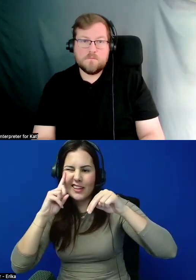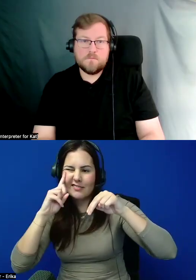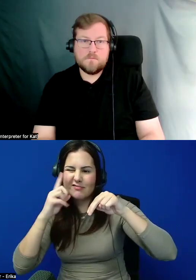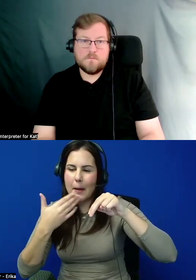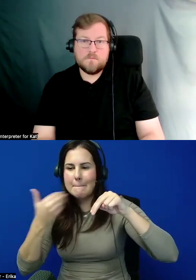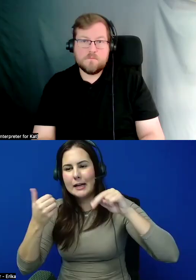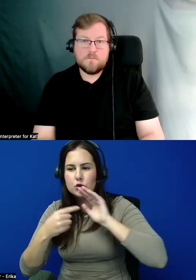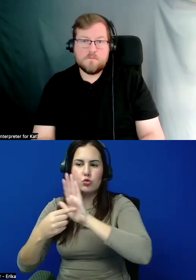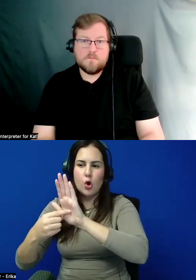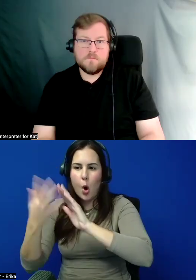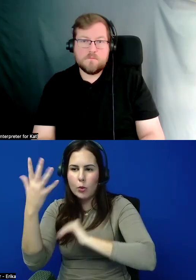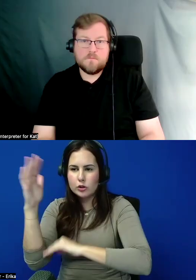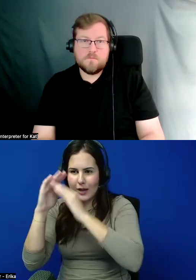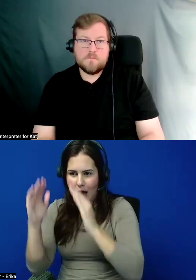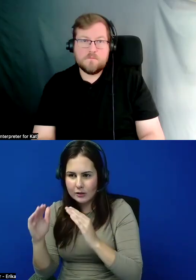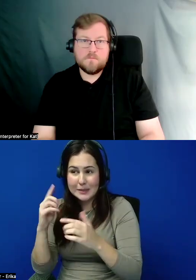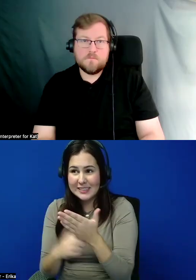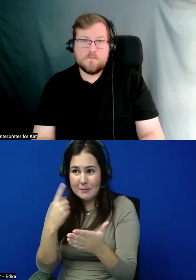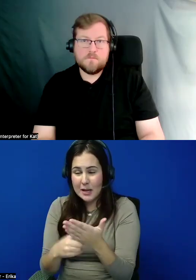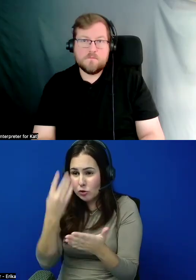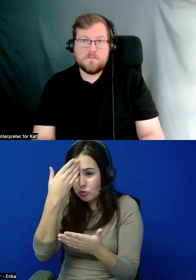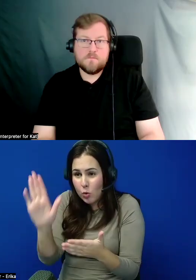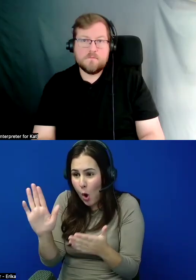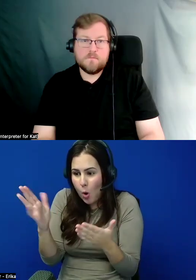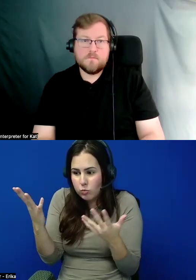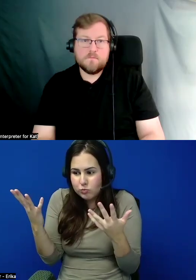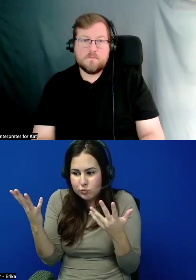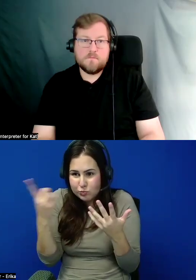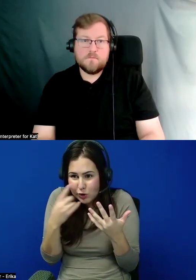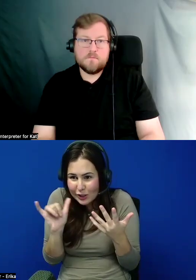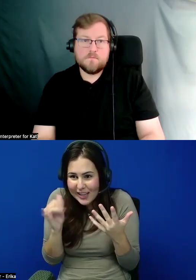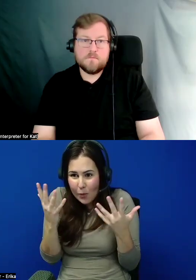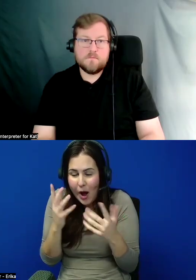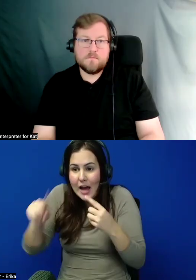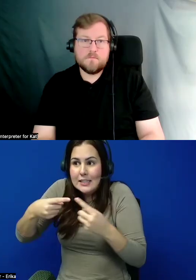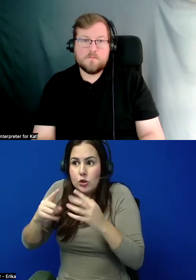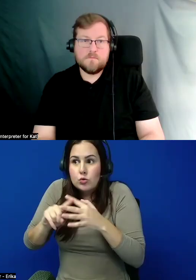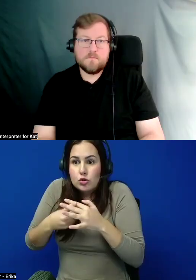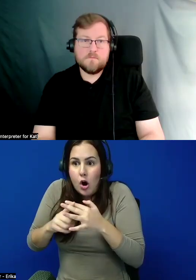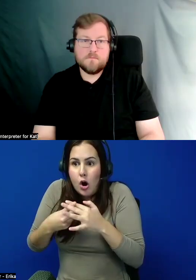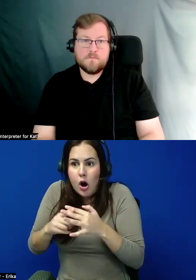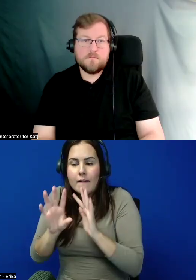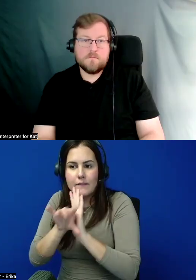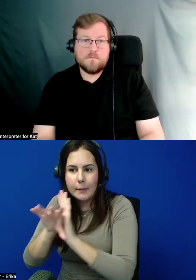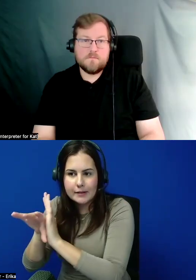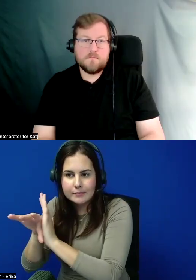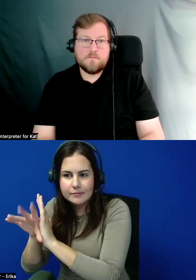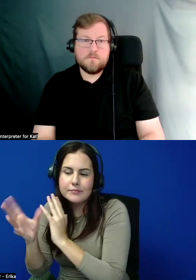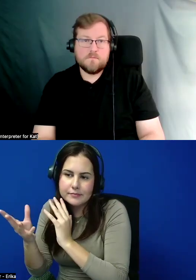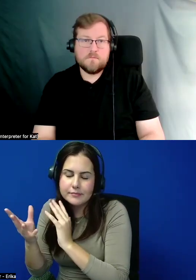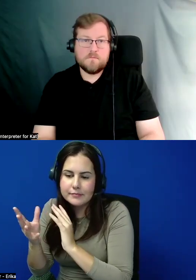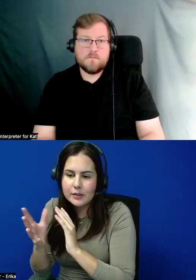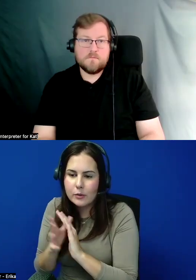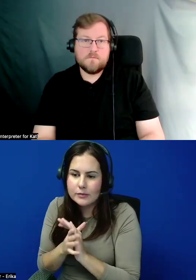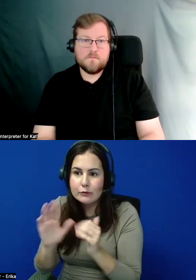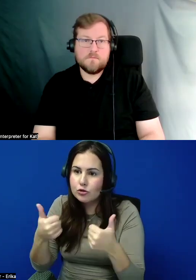don't know what you're going to be able to capture until you kind of actually see it, and like conveying the sense of what it's like is a